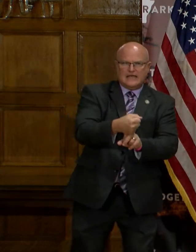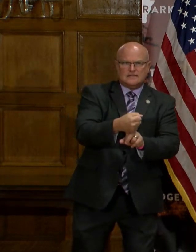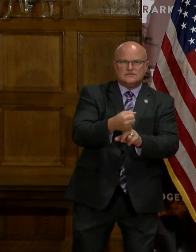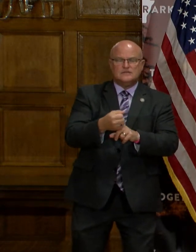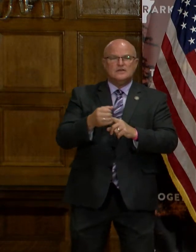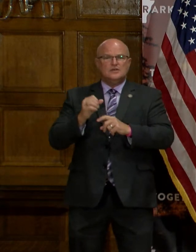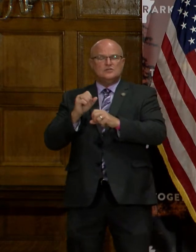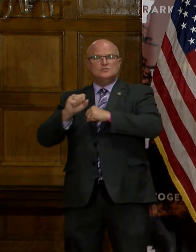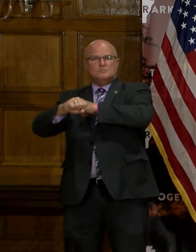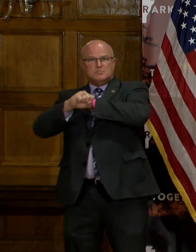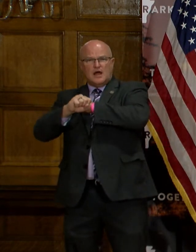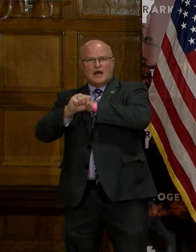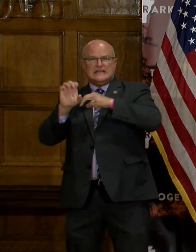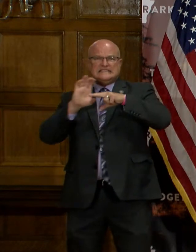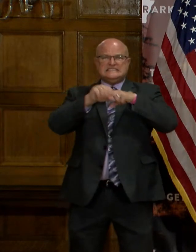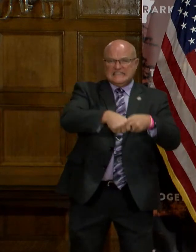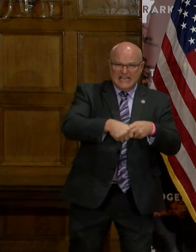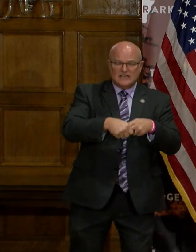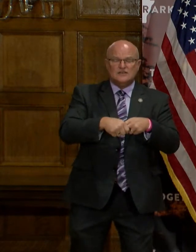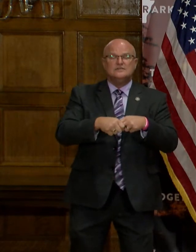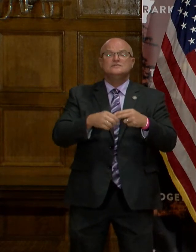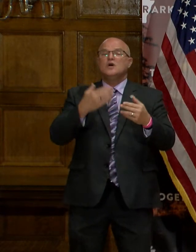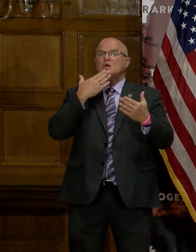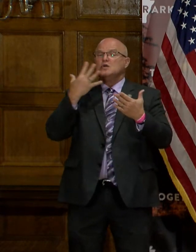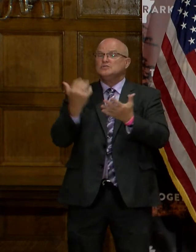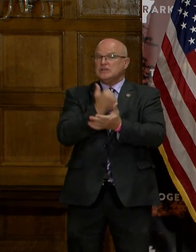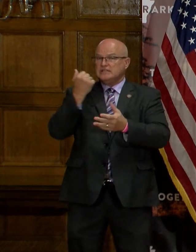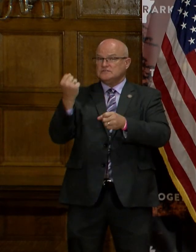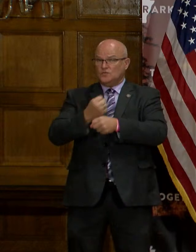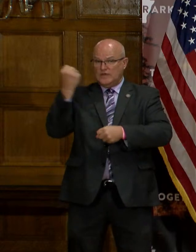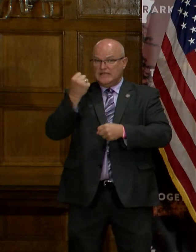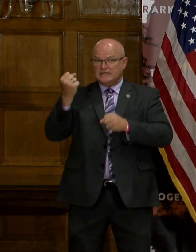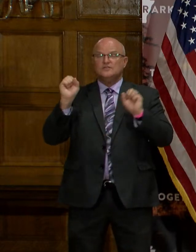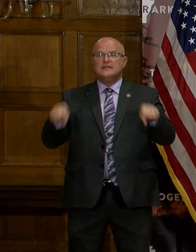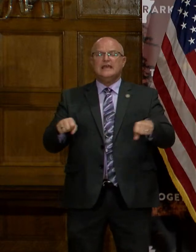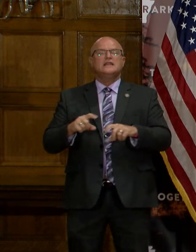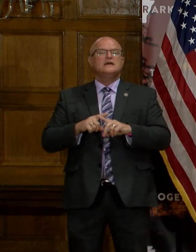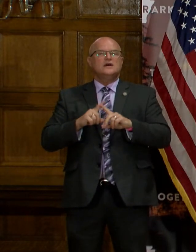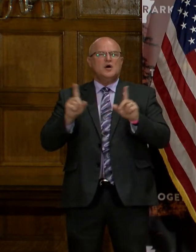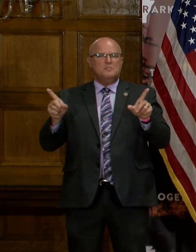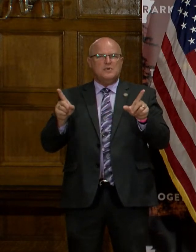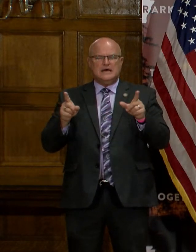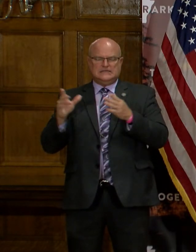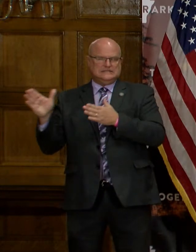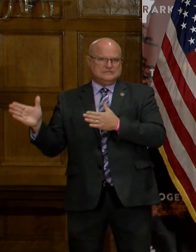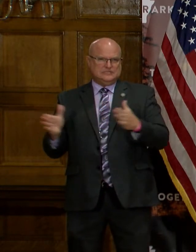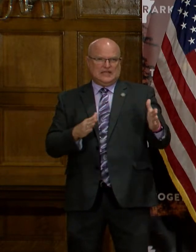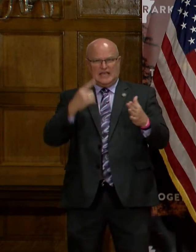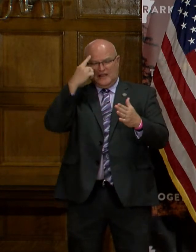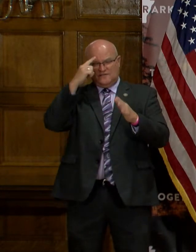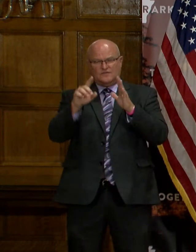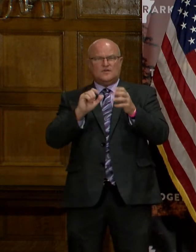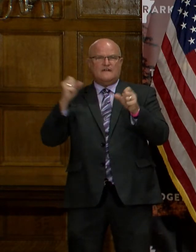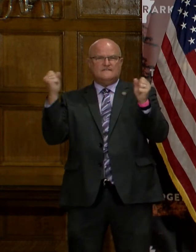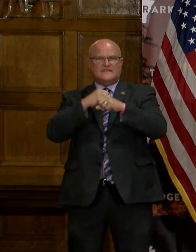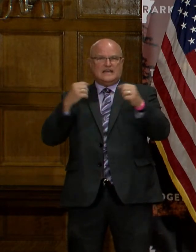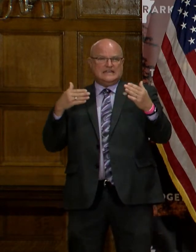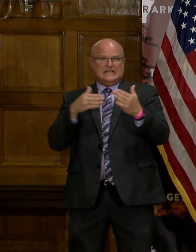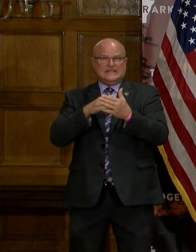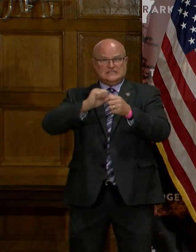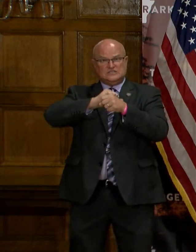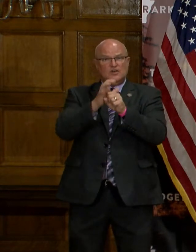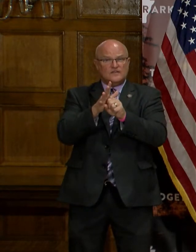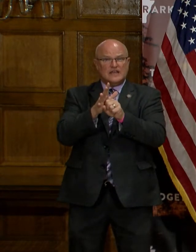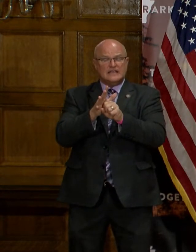and you tackle well in football and you have a good chance of winning. Well, whenever it comes to a strategy for fighting COVID-19, you